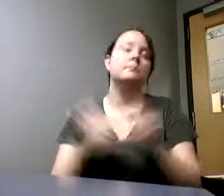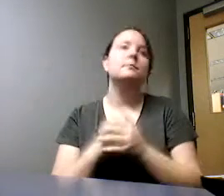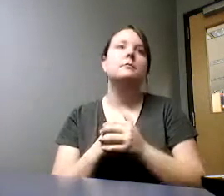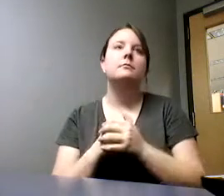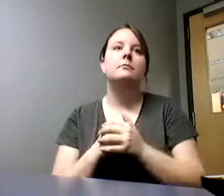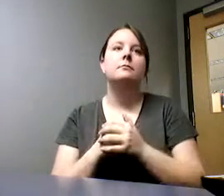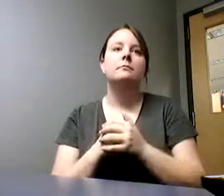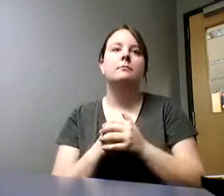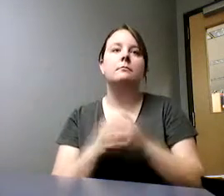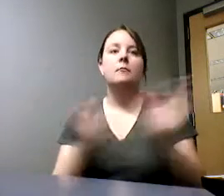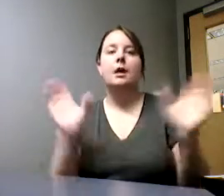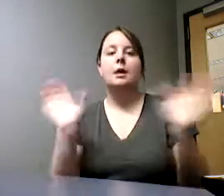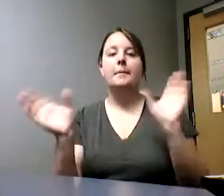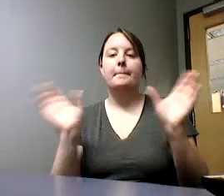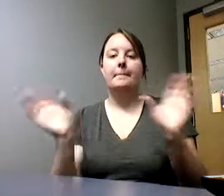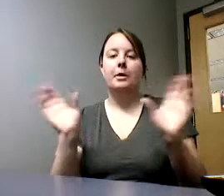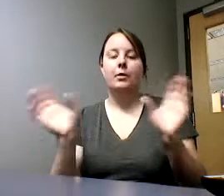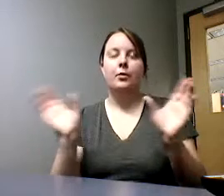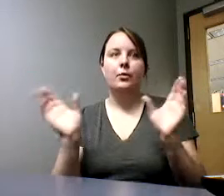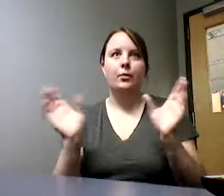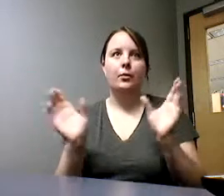can hold at a certain temperature.